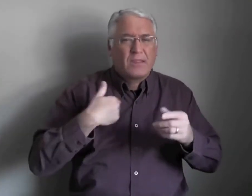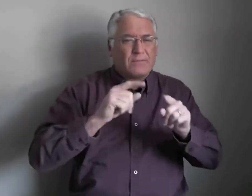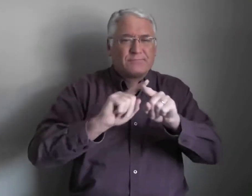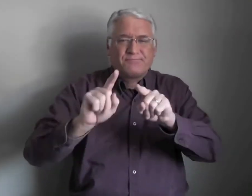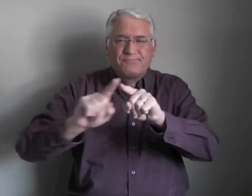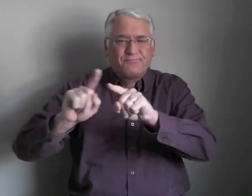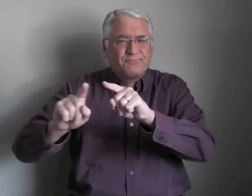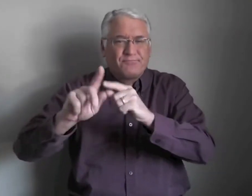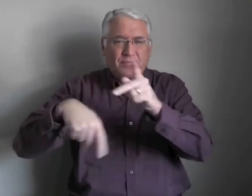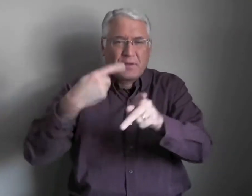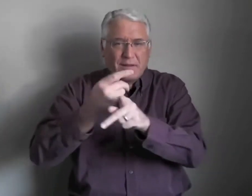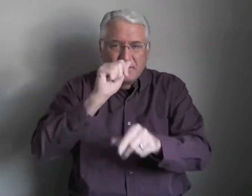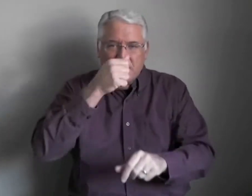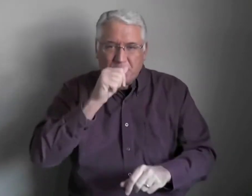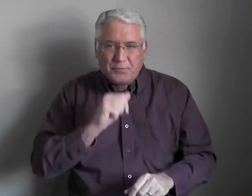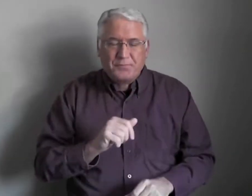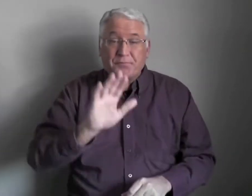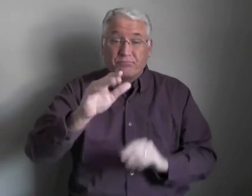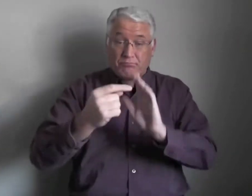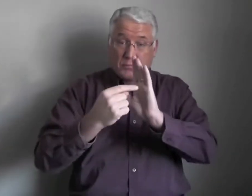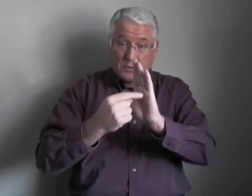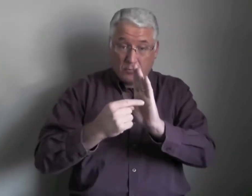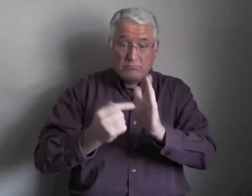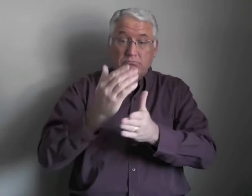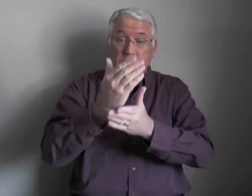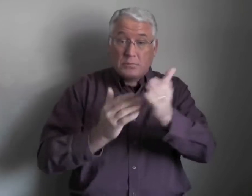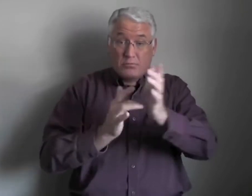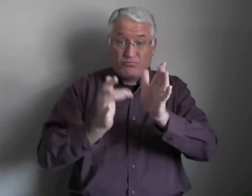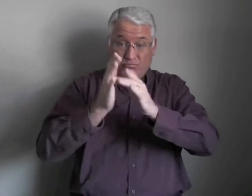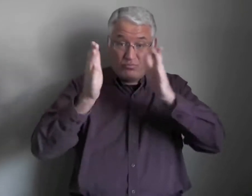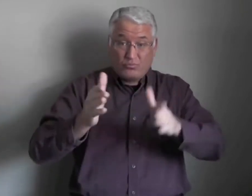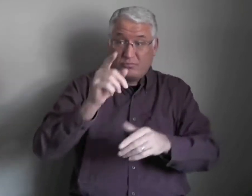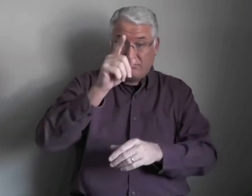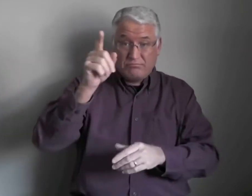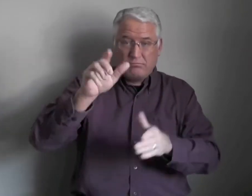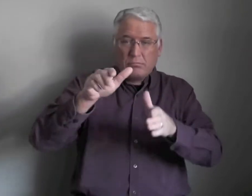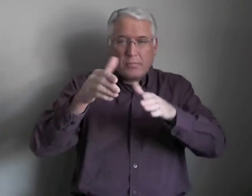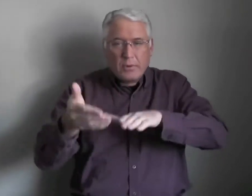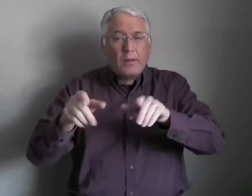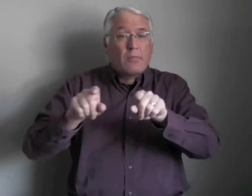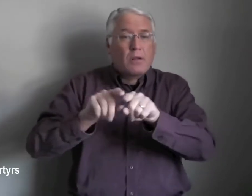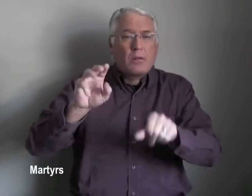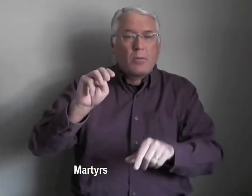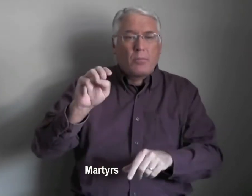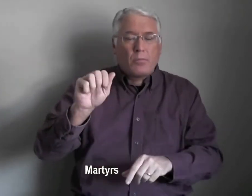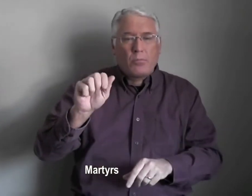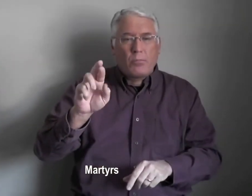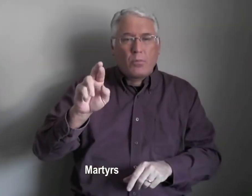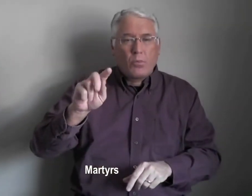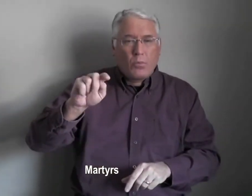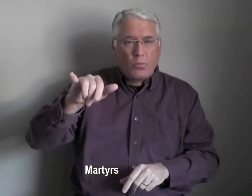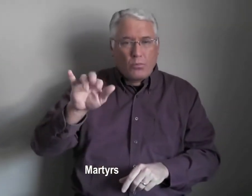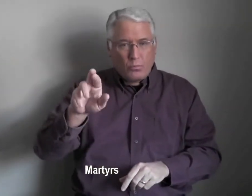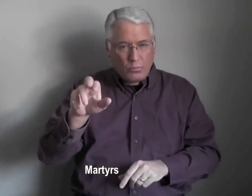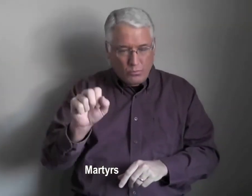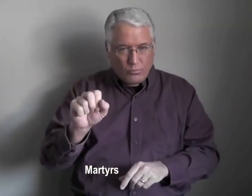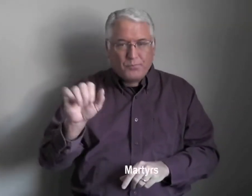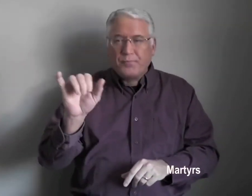that? Well, there's various kinds of suffering. For example, some Christians have died, martyrs.